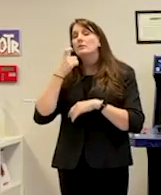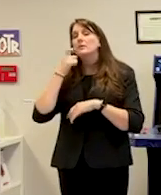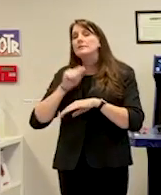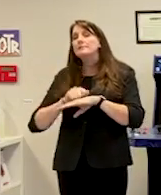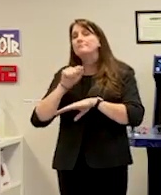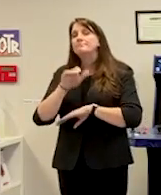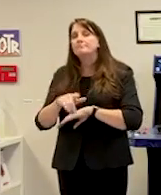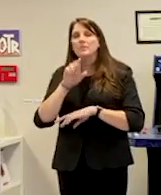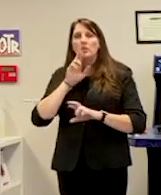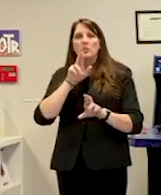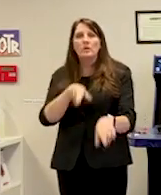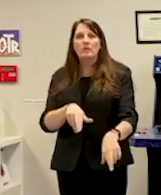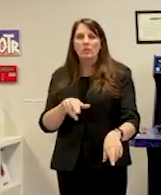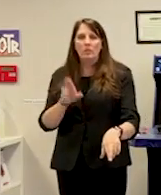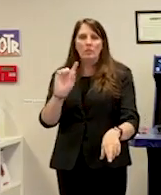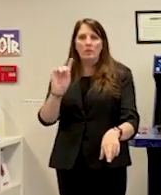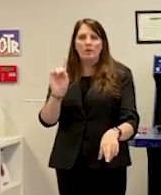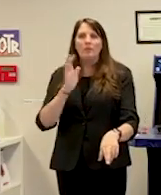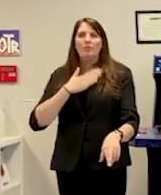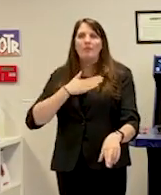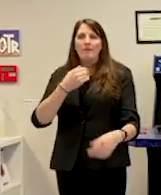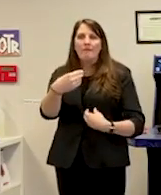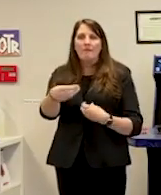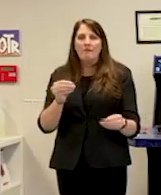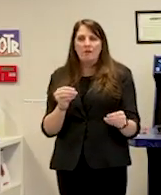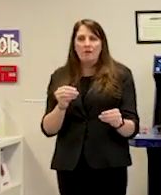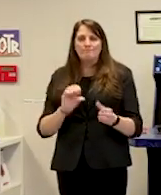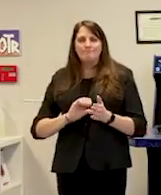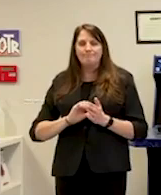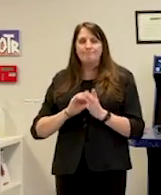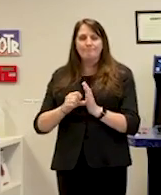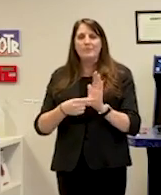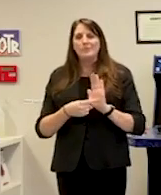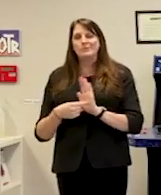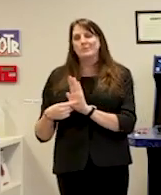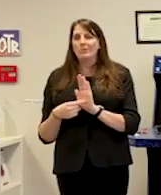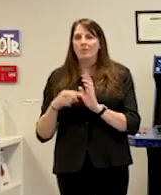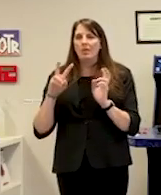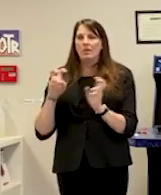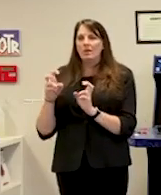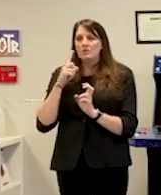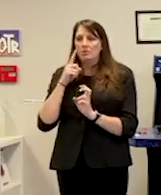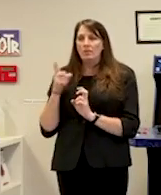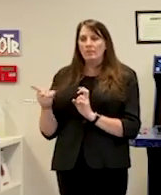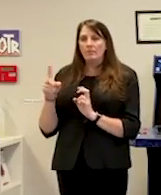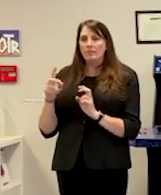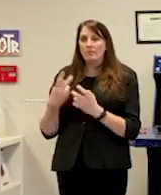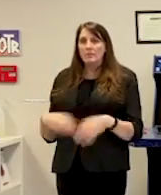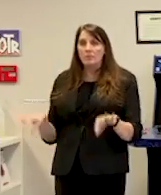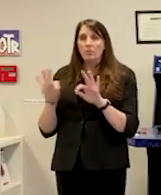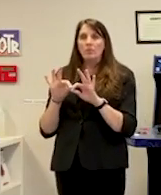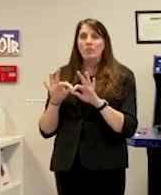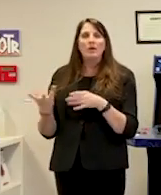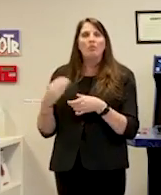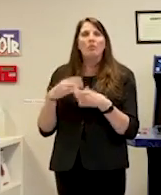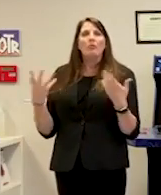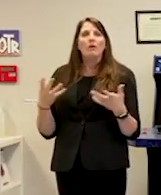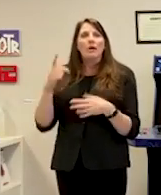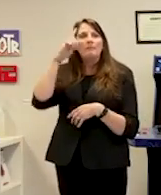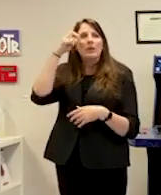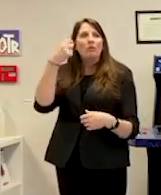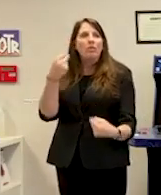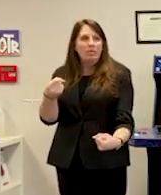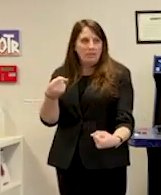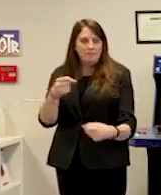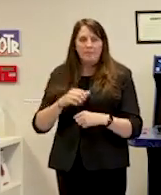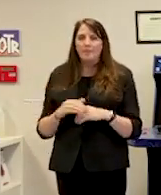report to my office outlining the issues that are important to them. And that includes mental health. As the